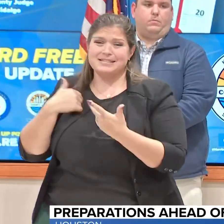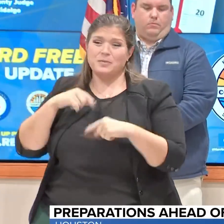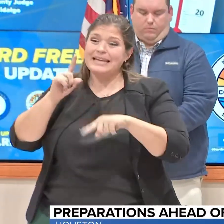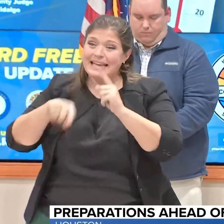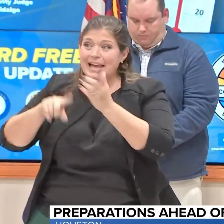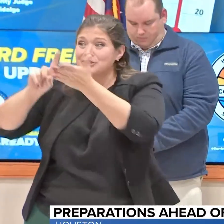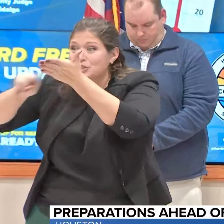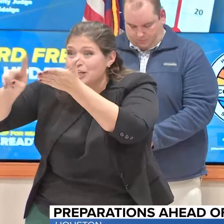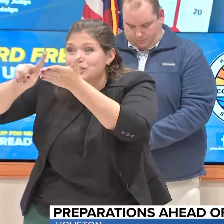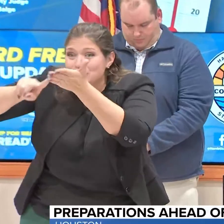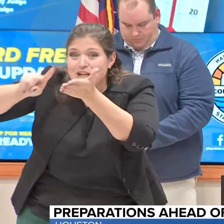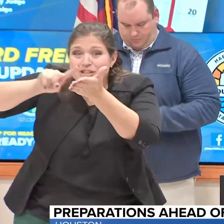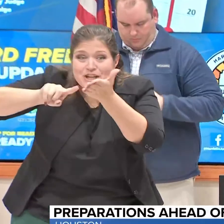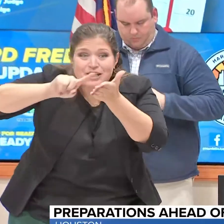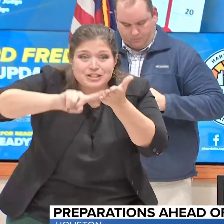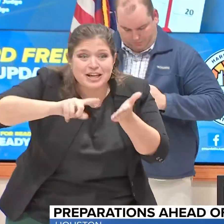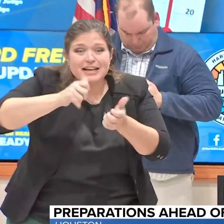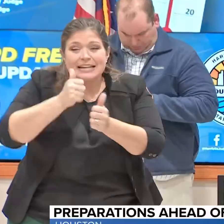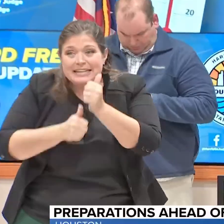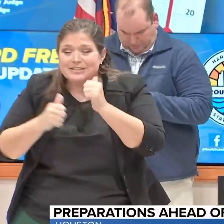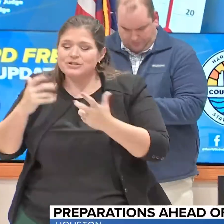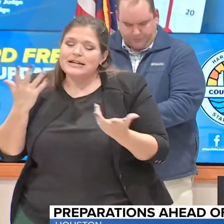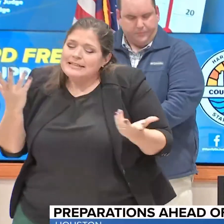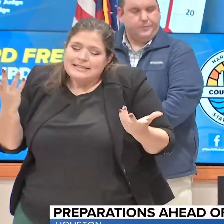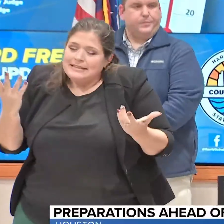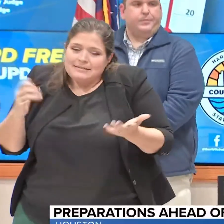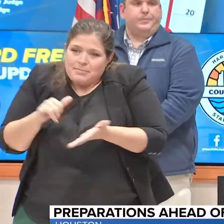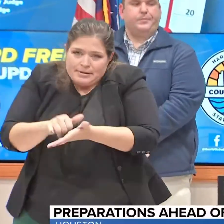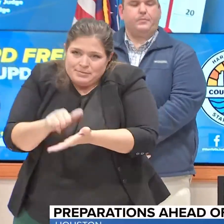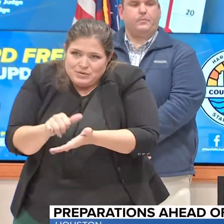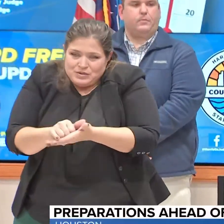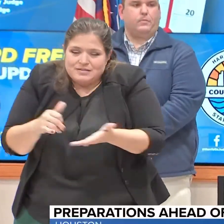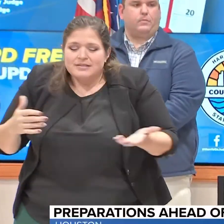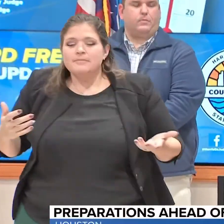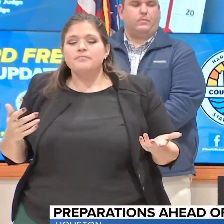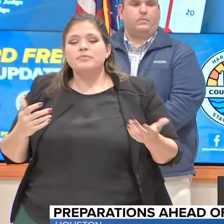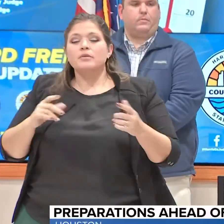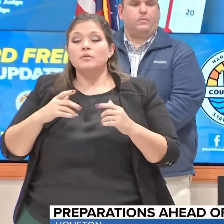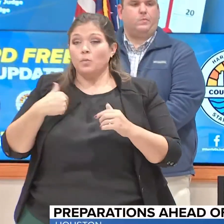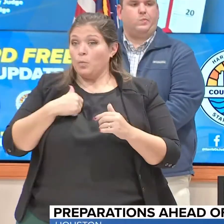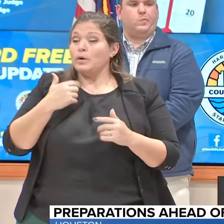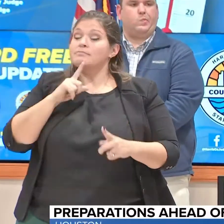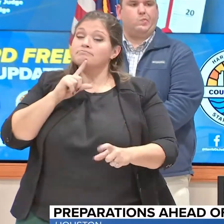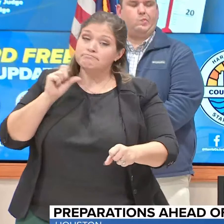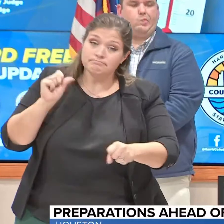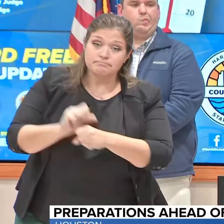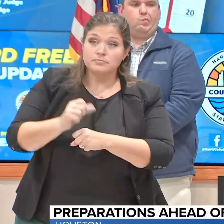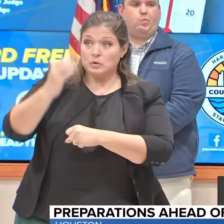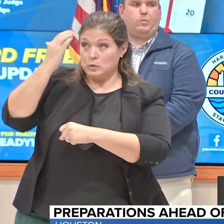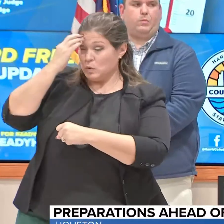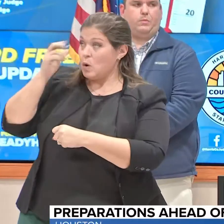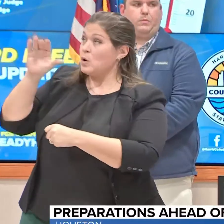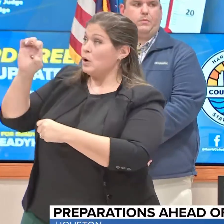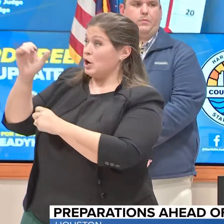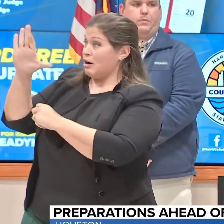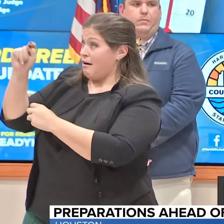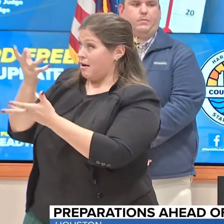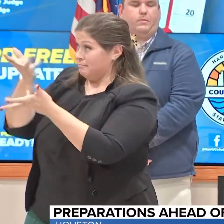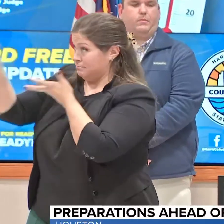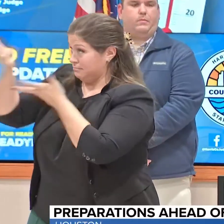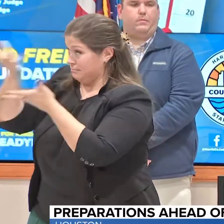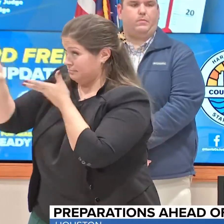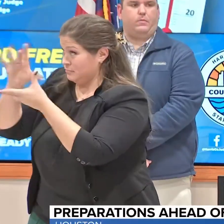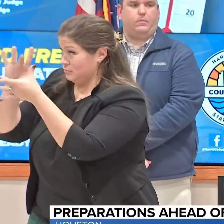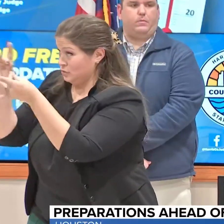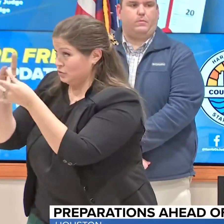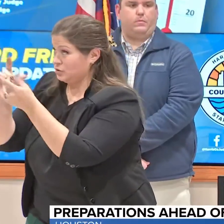check every single promise of weatherization. What we know is as follows, from what they tell us. You know, I personally have not